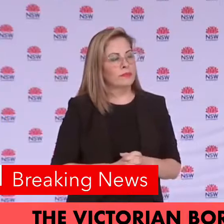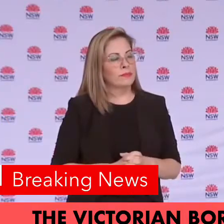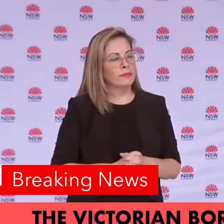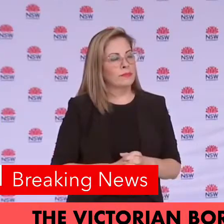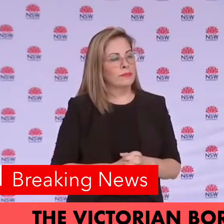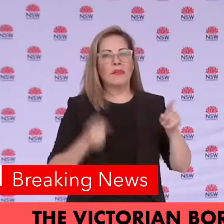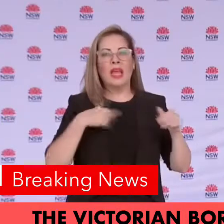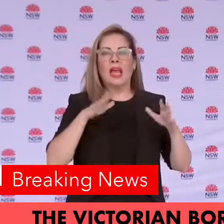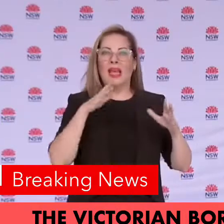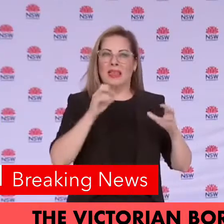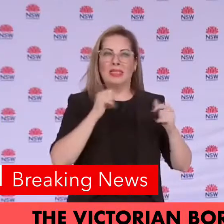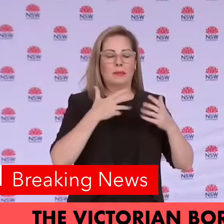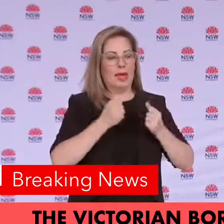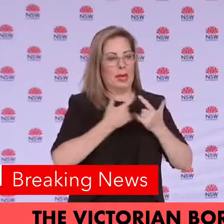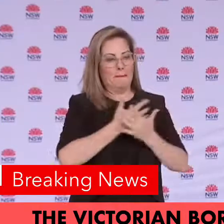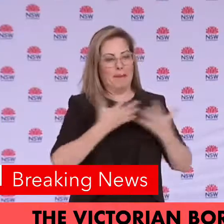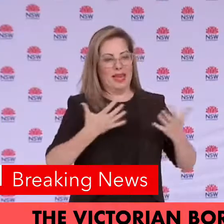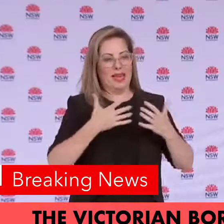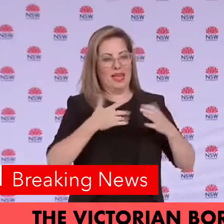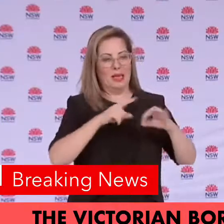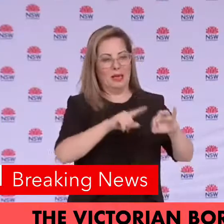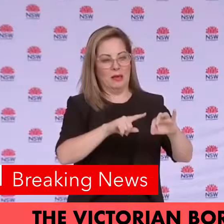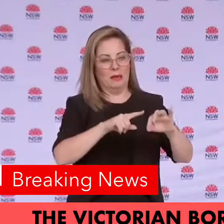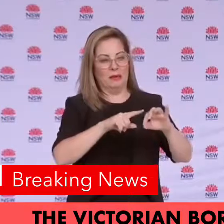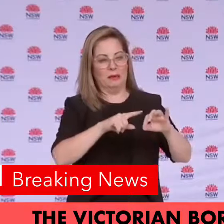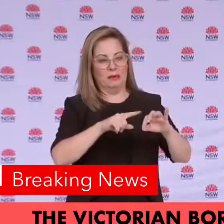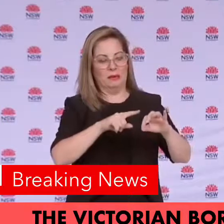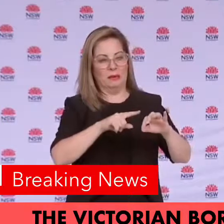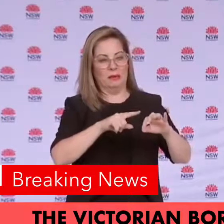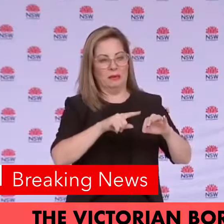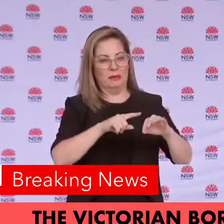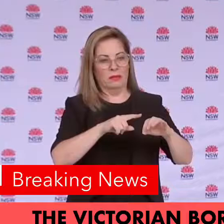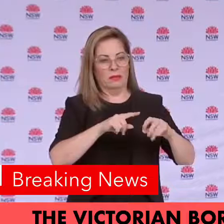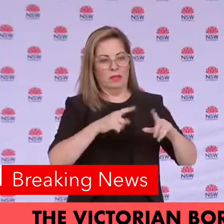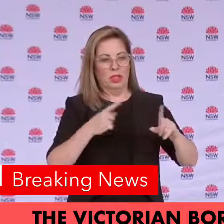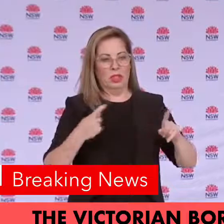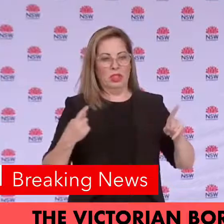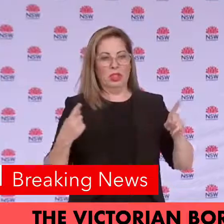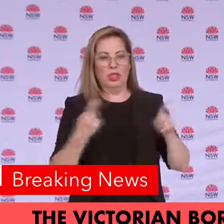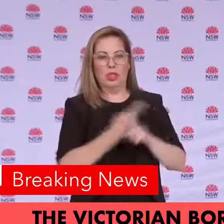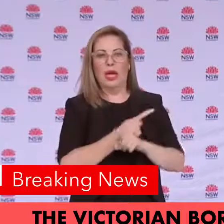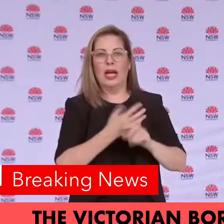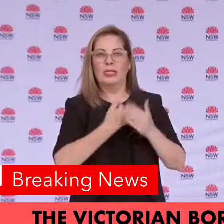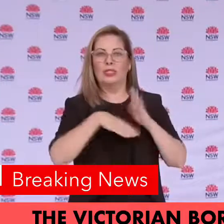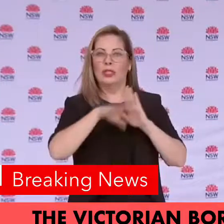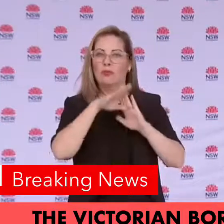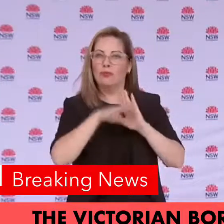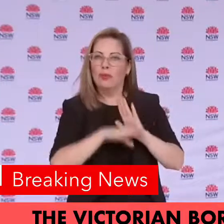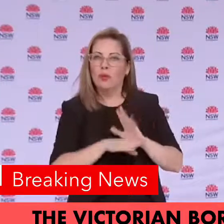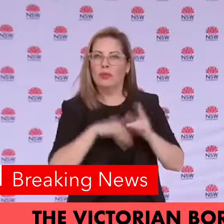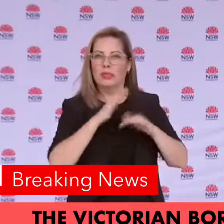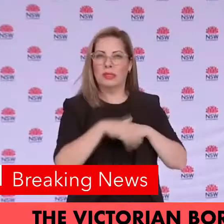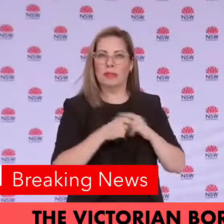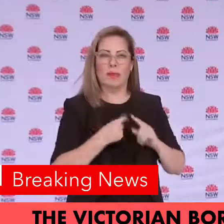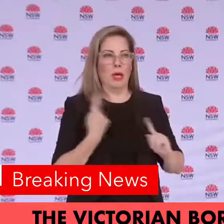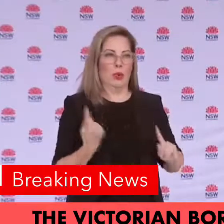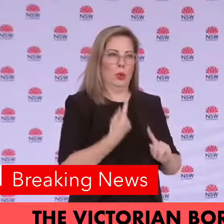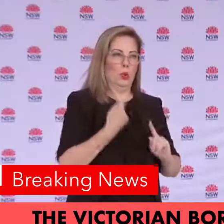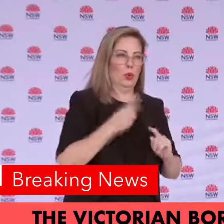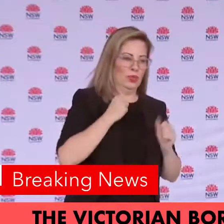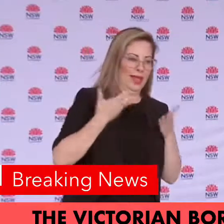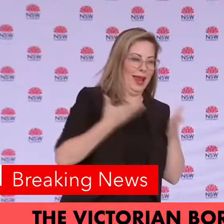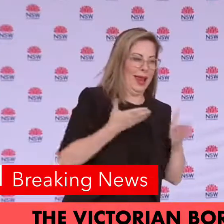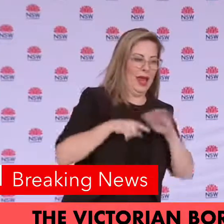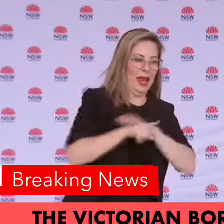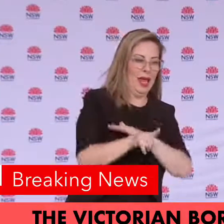Right decision? Exactly. And look, when we mean essential workers, we really mean people to reflect very